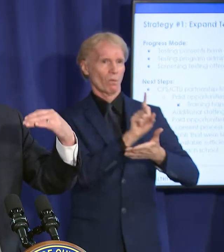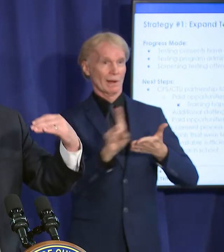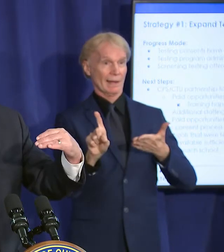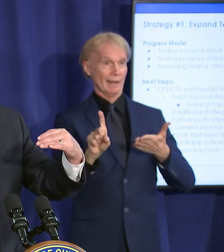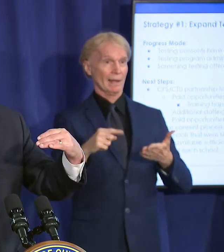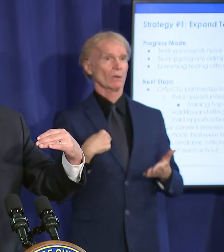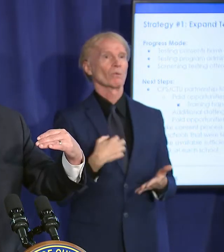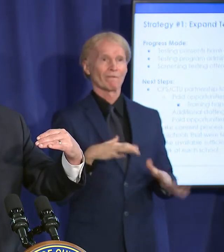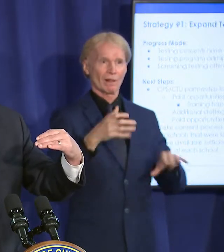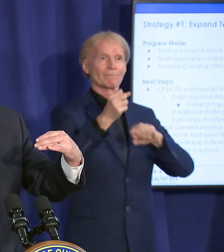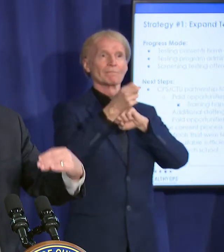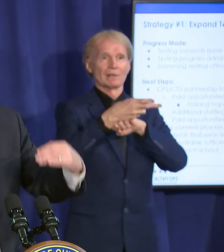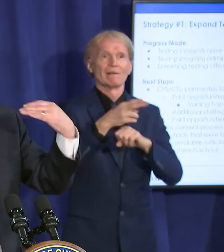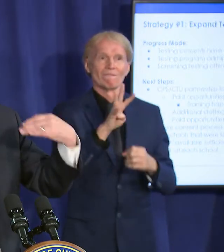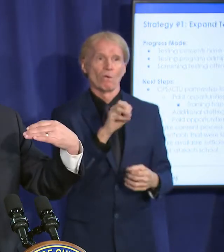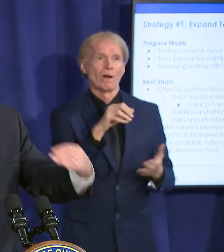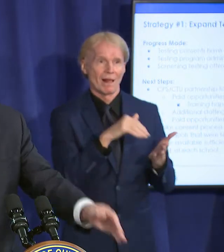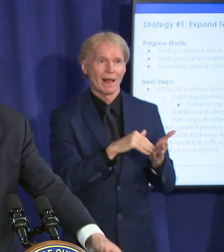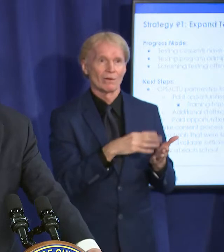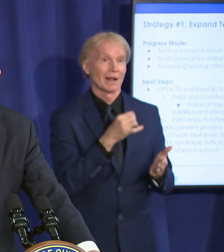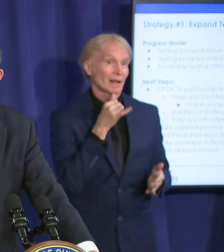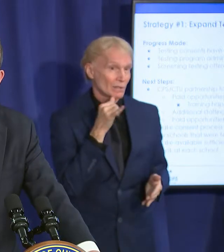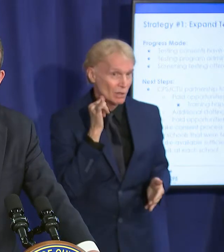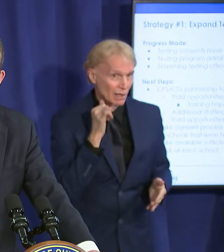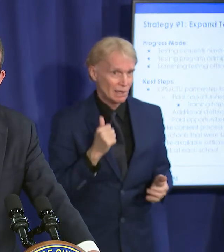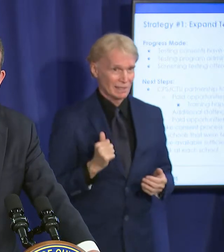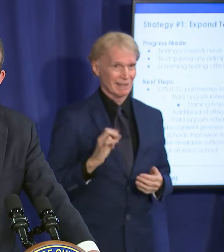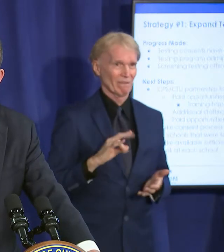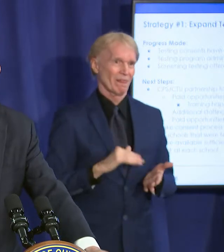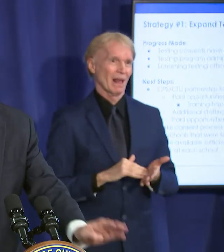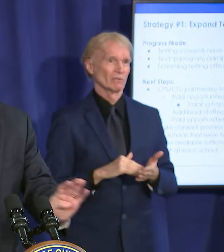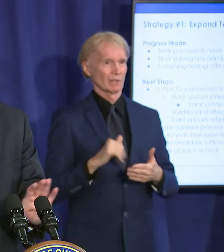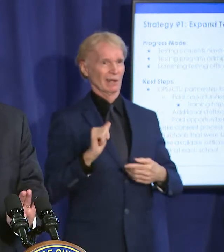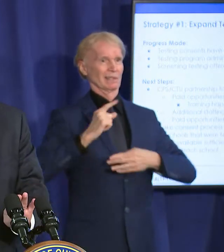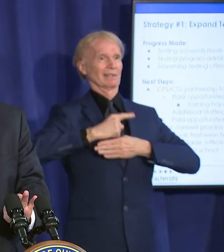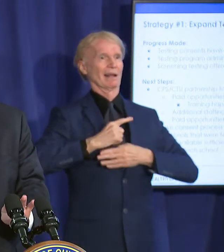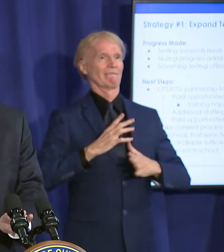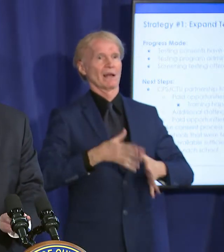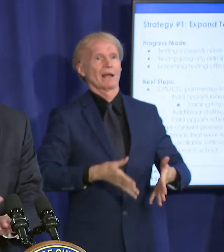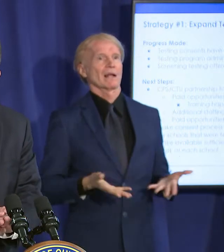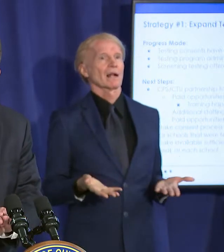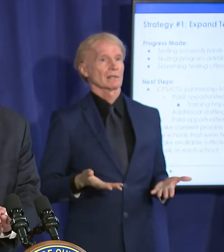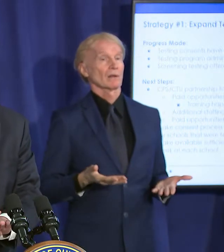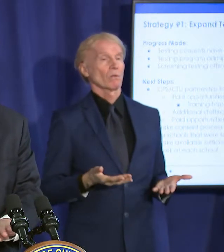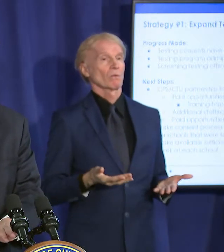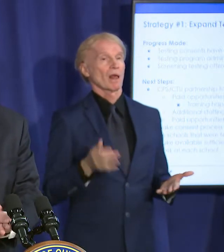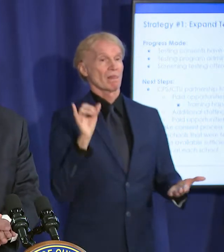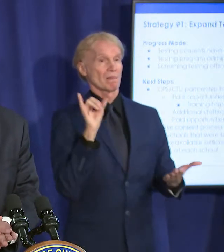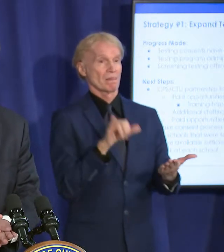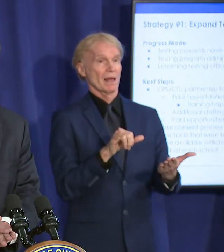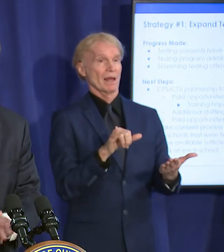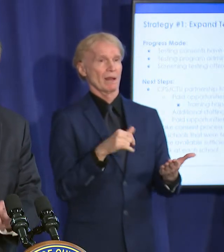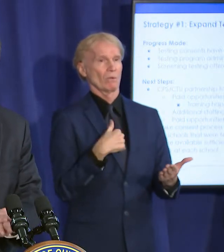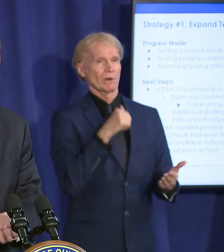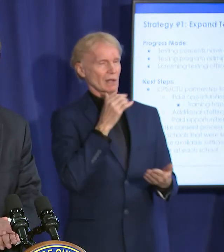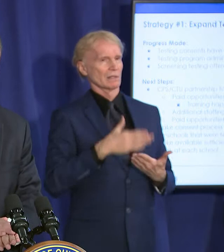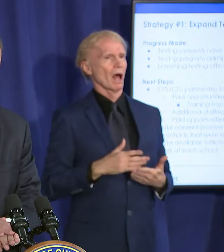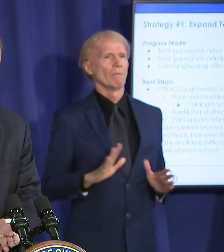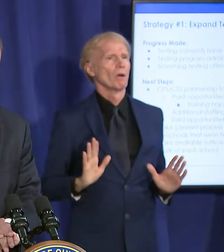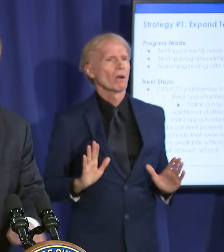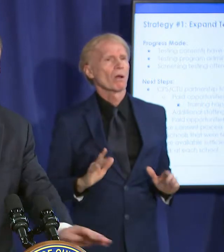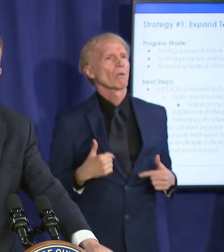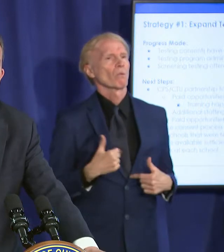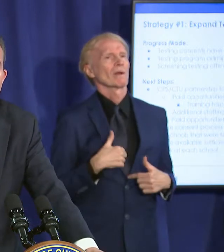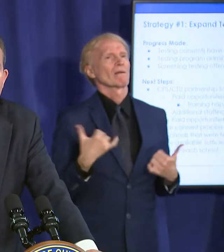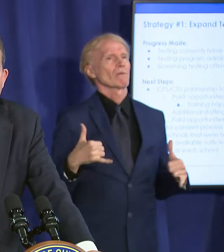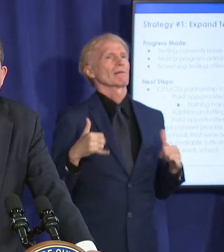We've already exceeded that, and yesterday alone, we hit 17,000. So, by the way, with that, we're not stopping there because, again, we're playing the